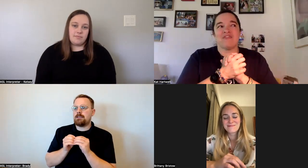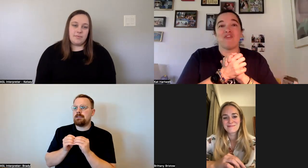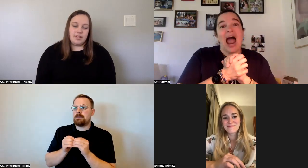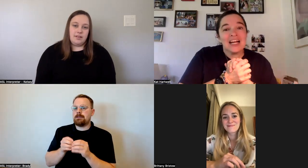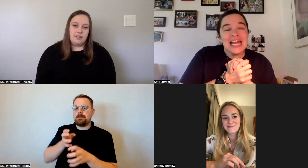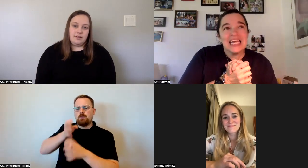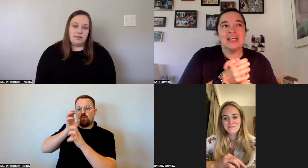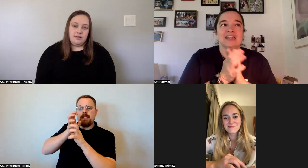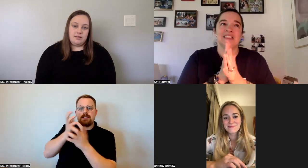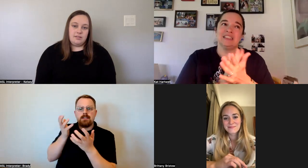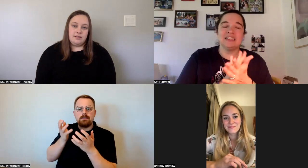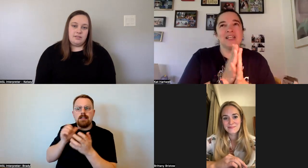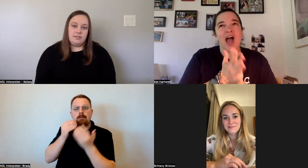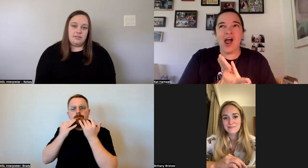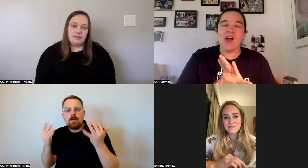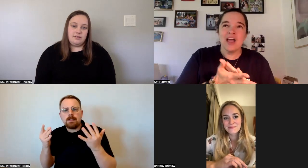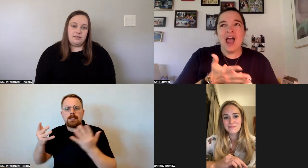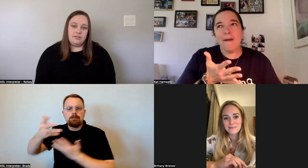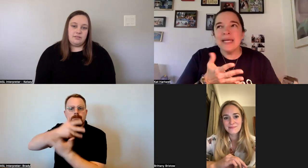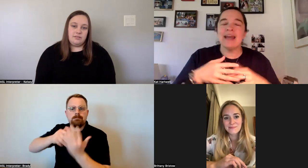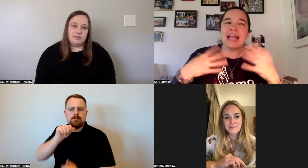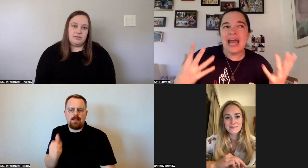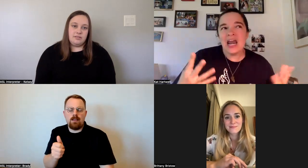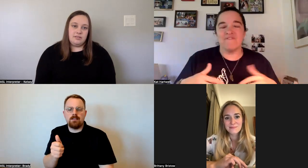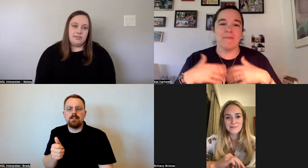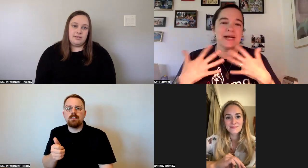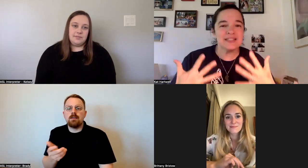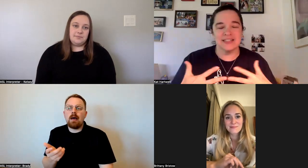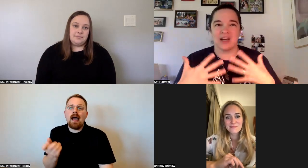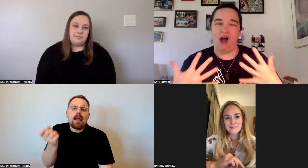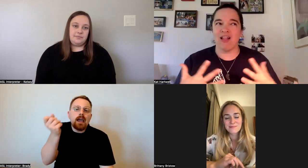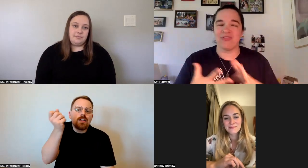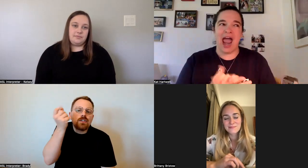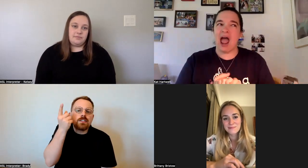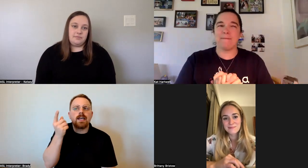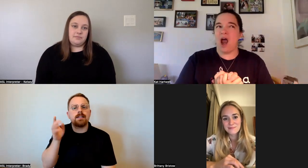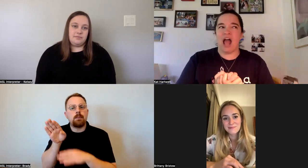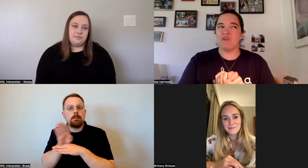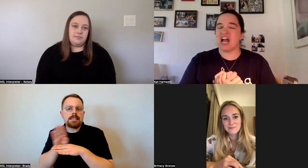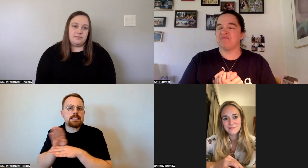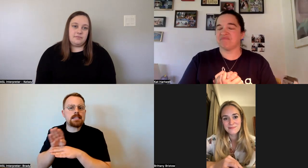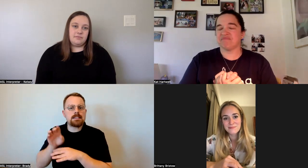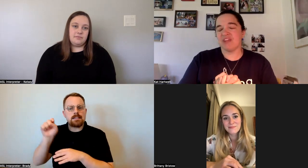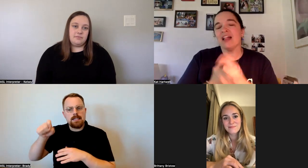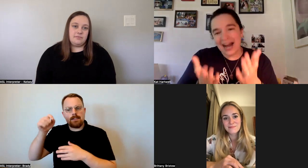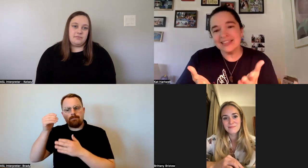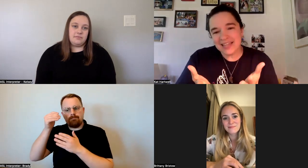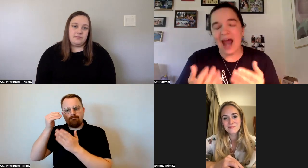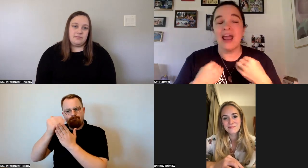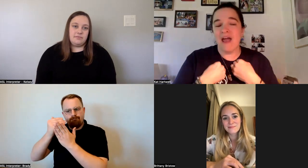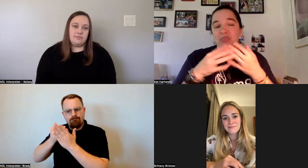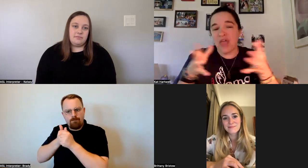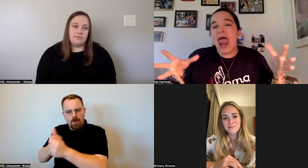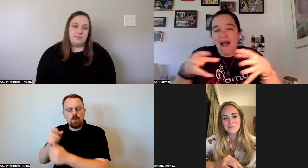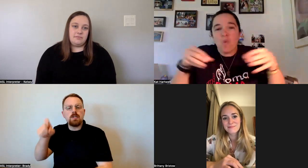as friendly. No, I mean, I get it for business and all of that, but like I